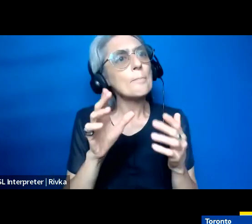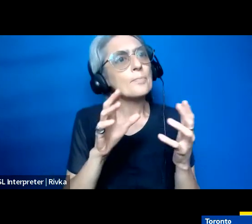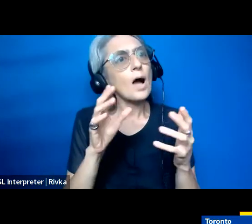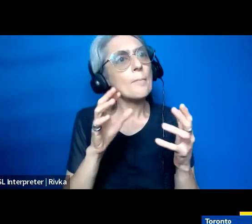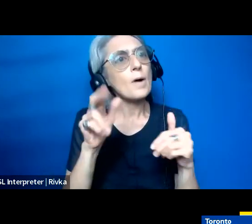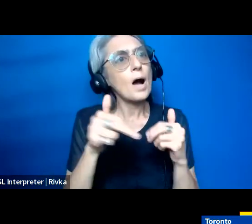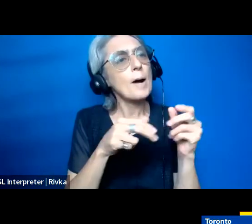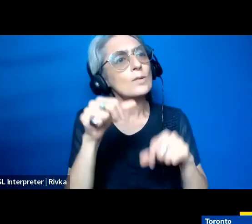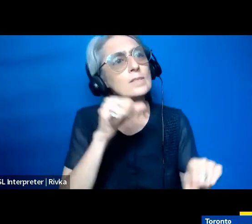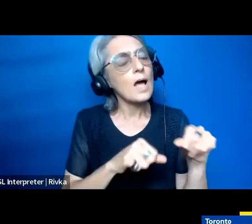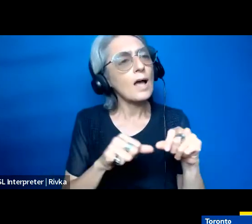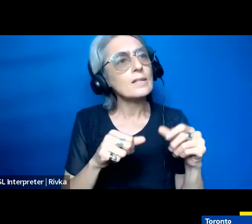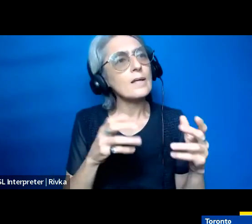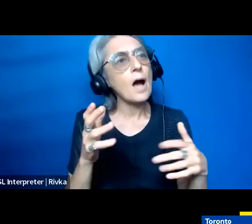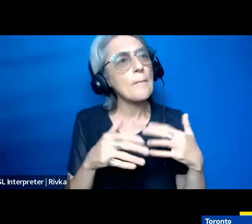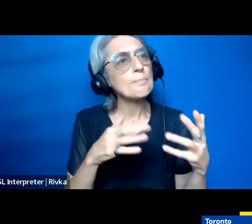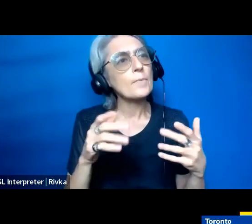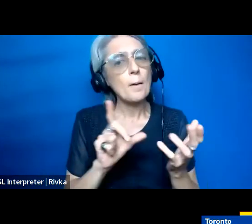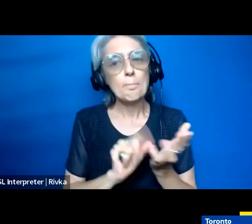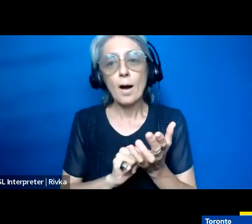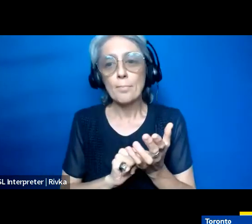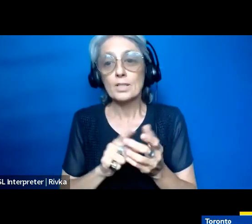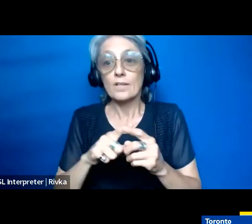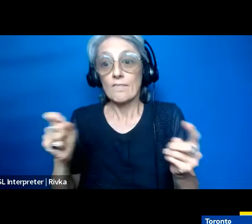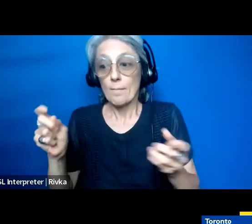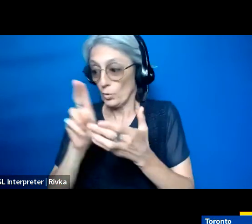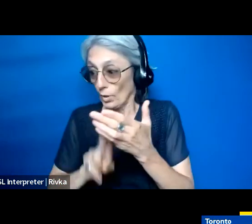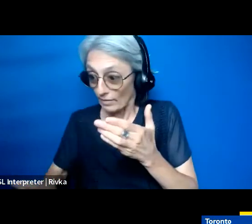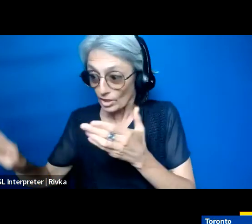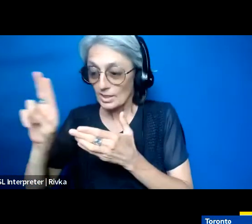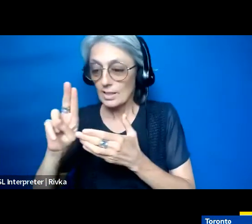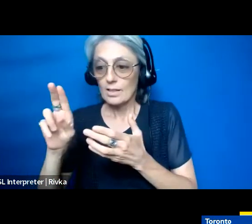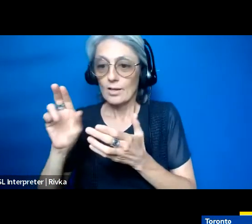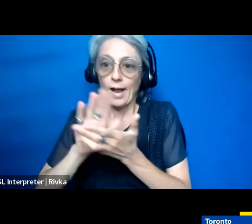come from academia? That's a really good question, and it speaks to